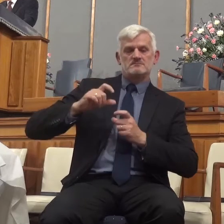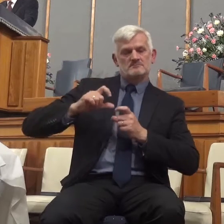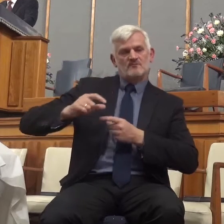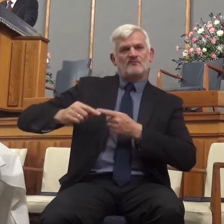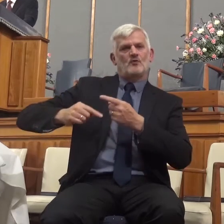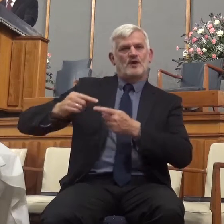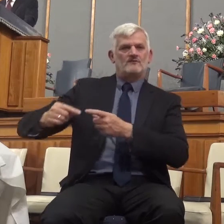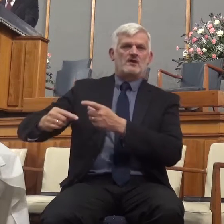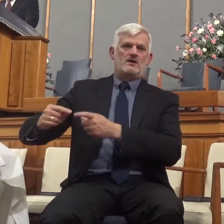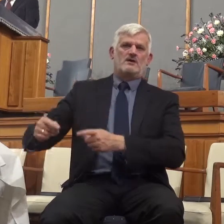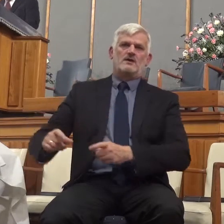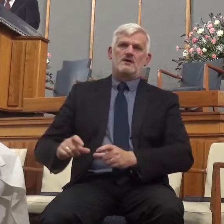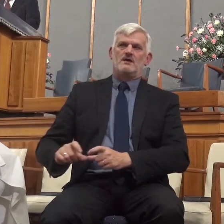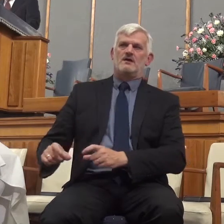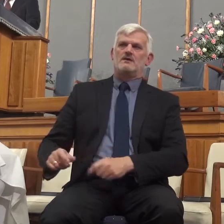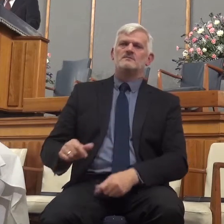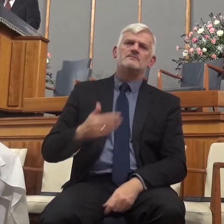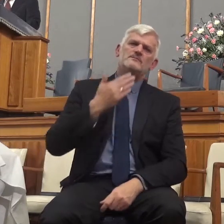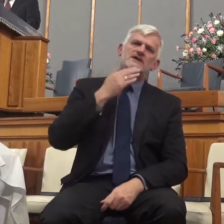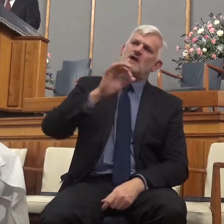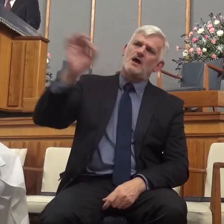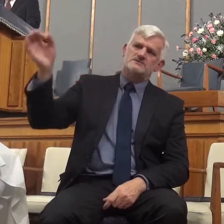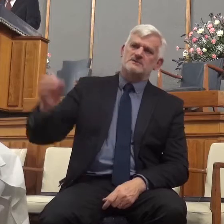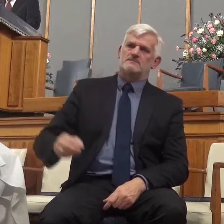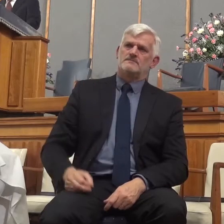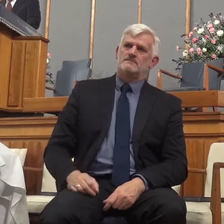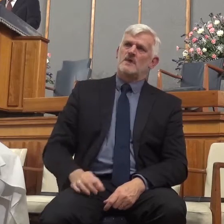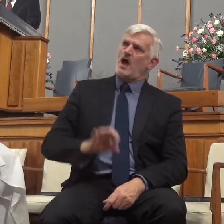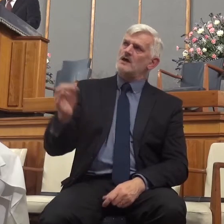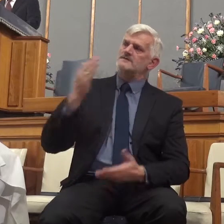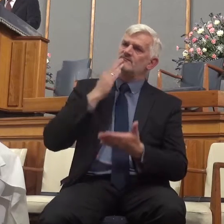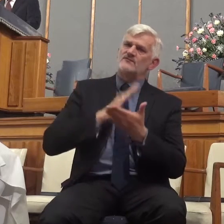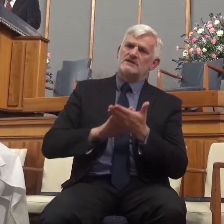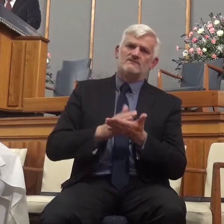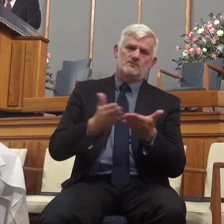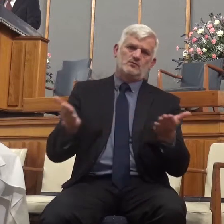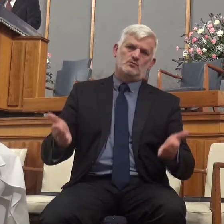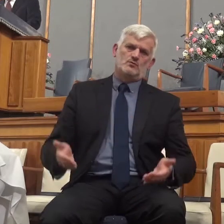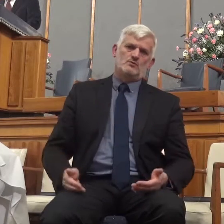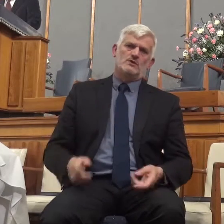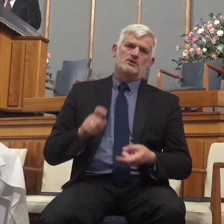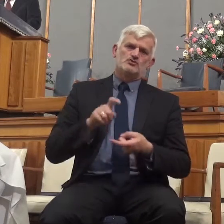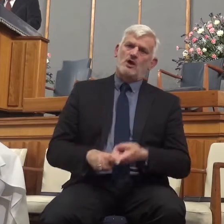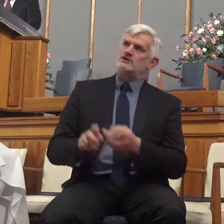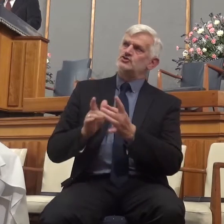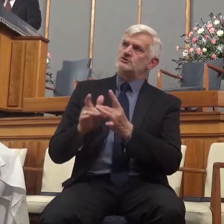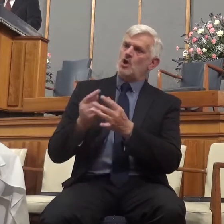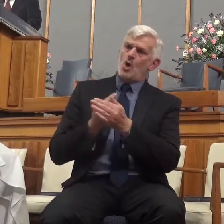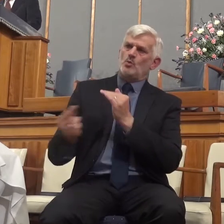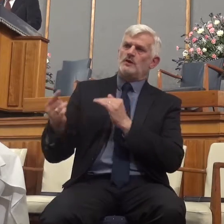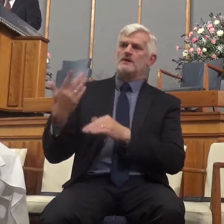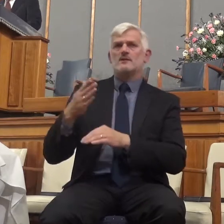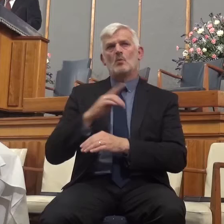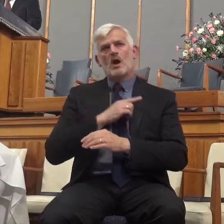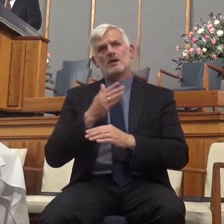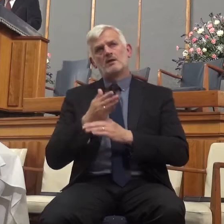endureth forever, asking for forgiveness. Trust only in what Christ has done on